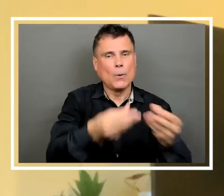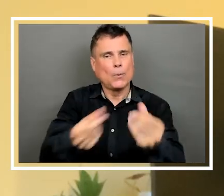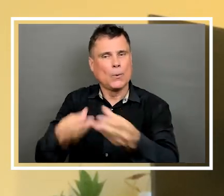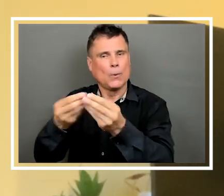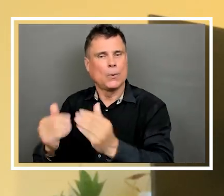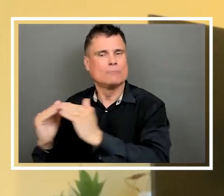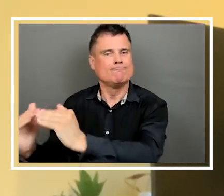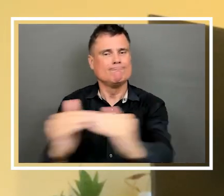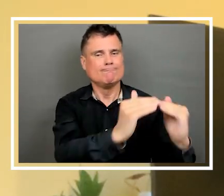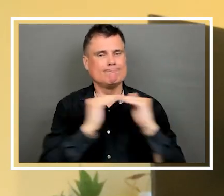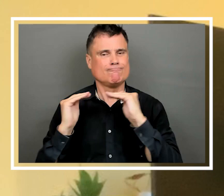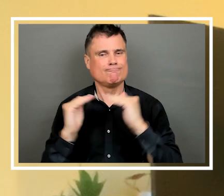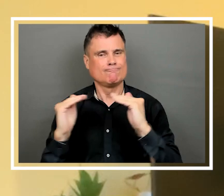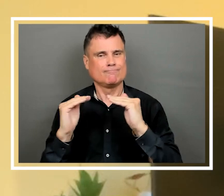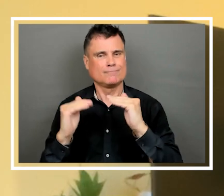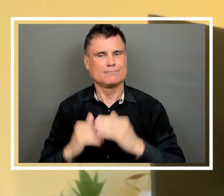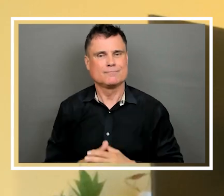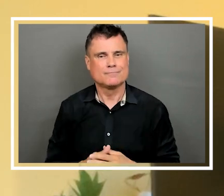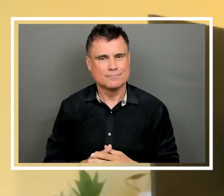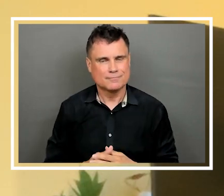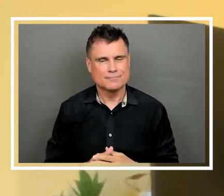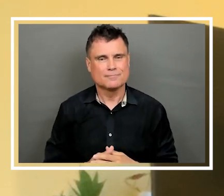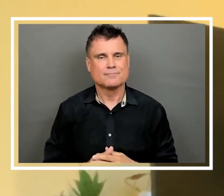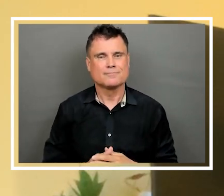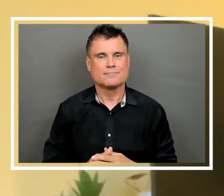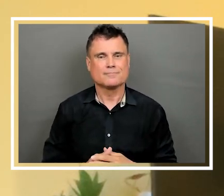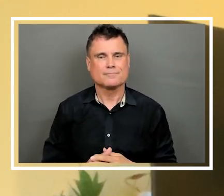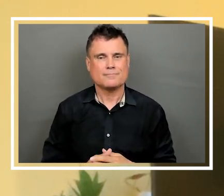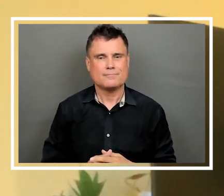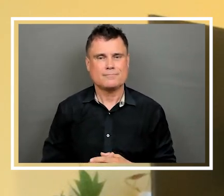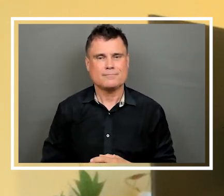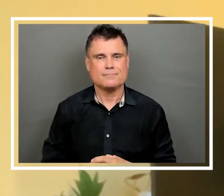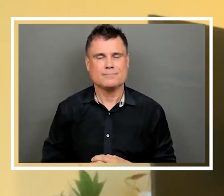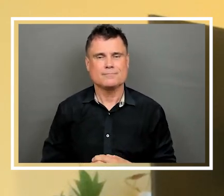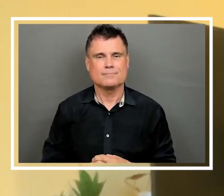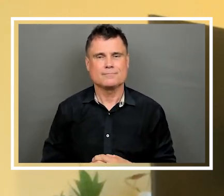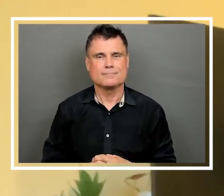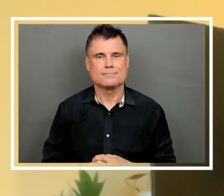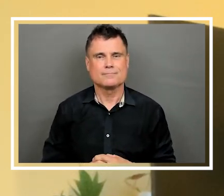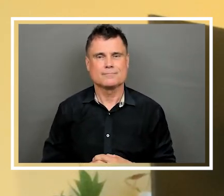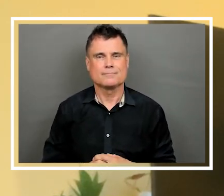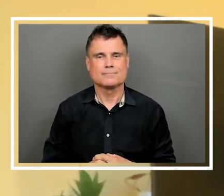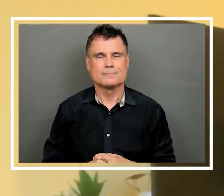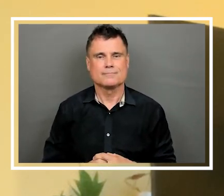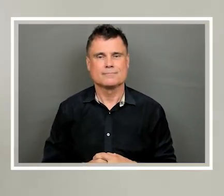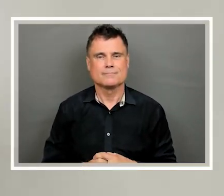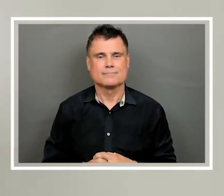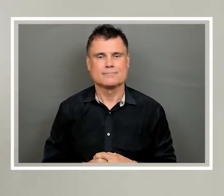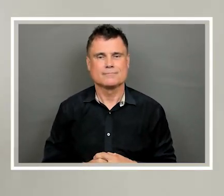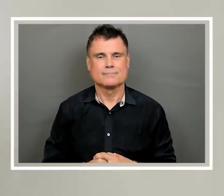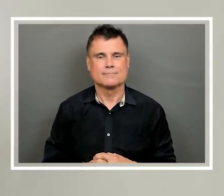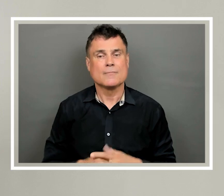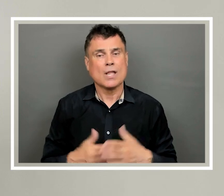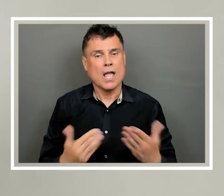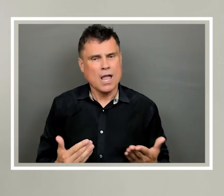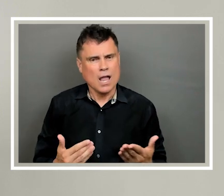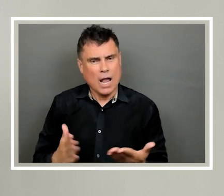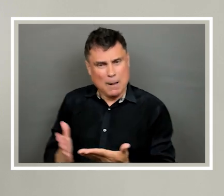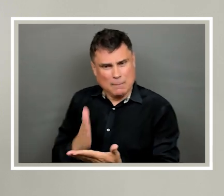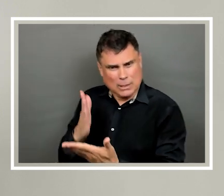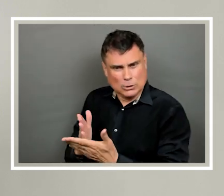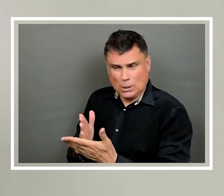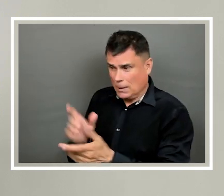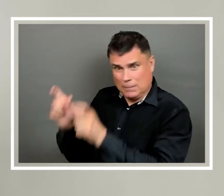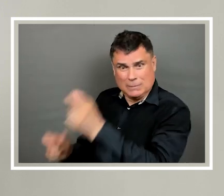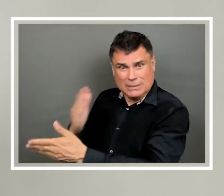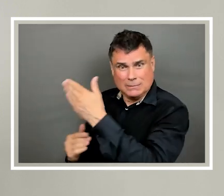those difficulties when it comes to transferring to a new educational environment. So, what